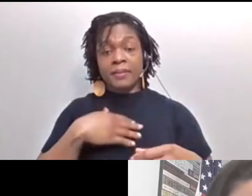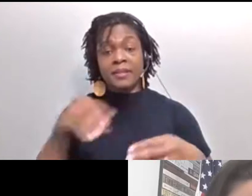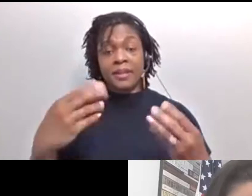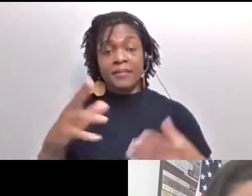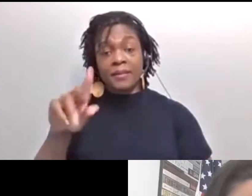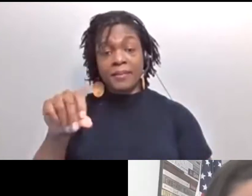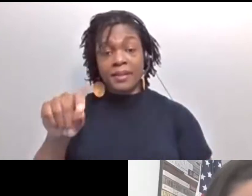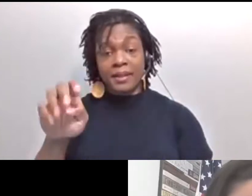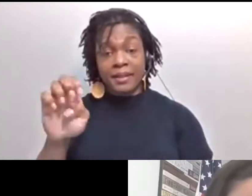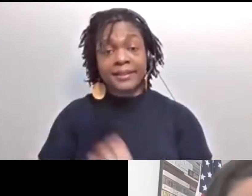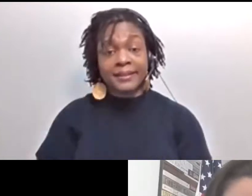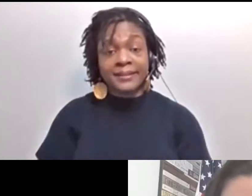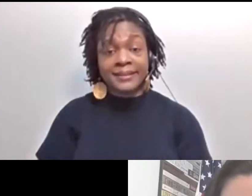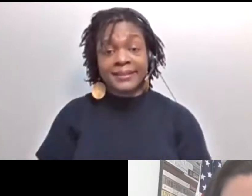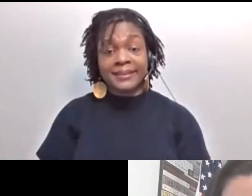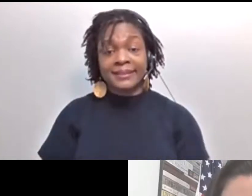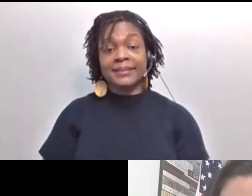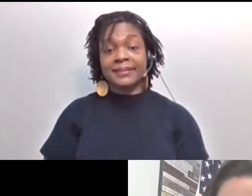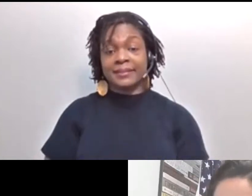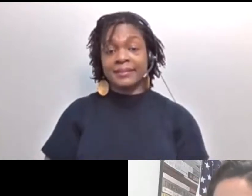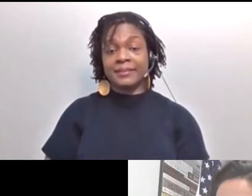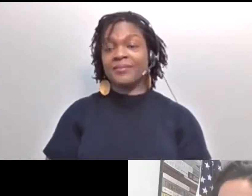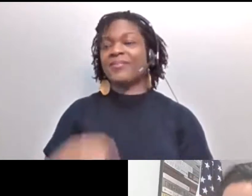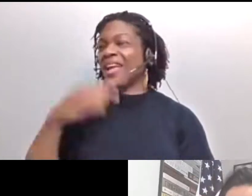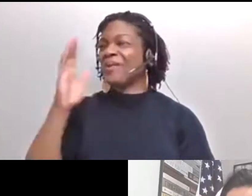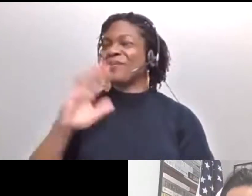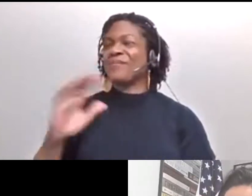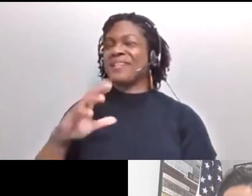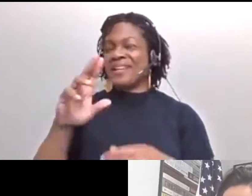update? I will be Ashley again.